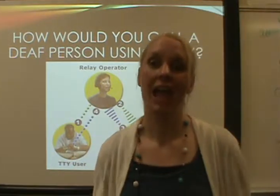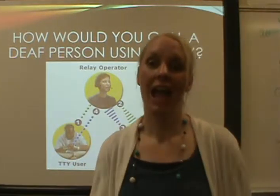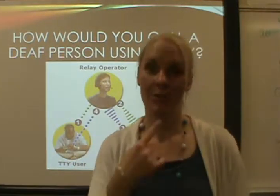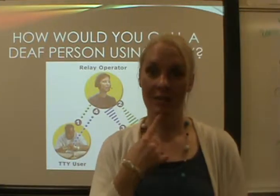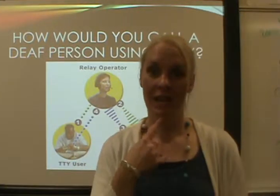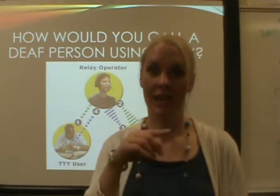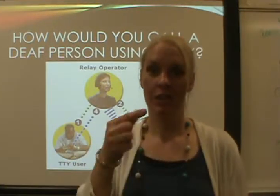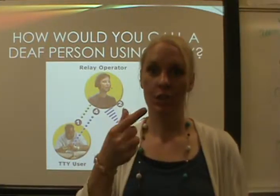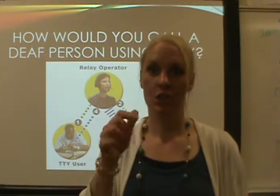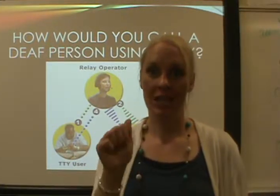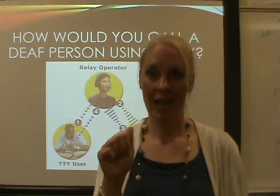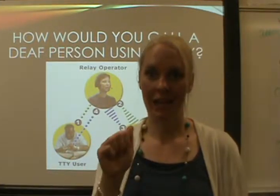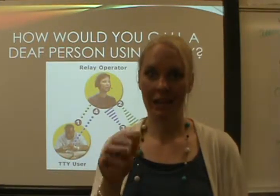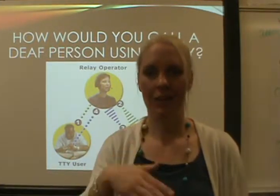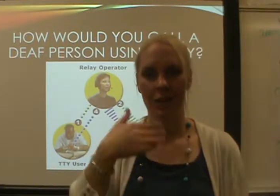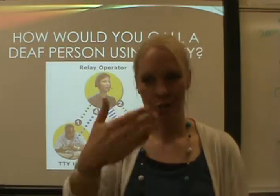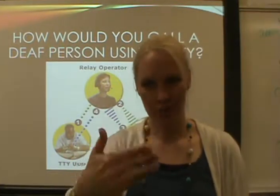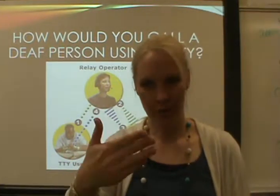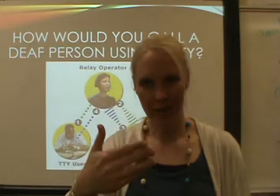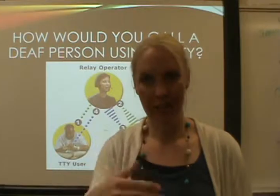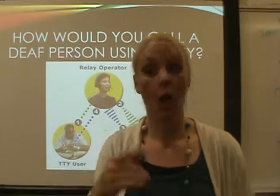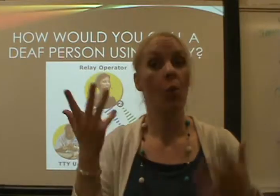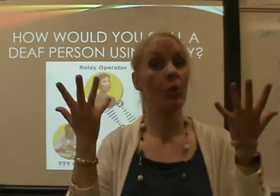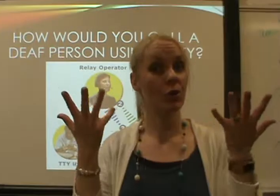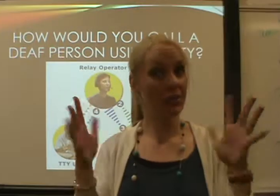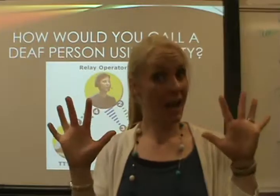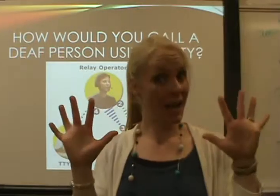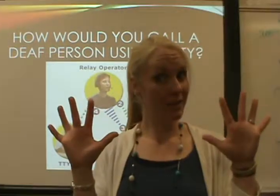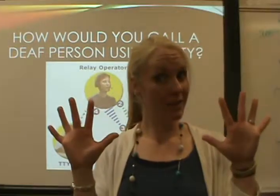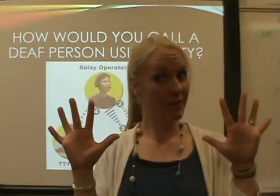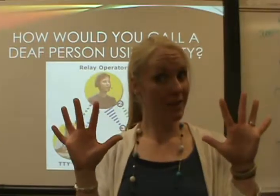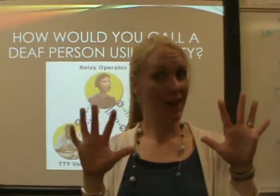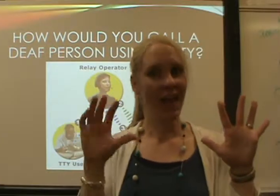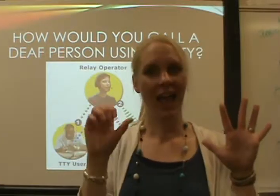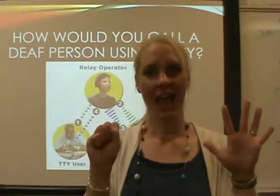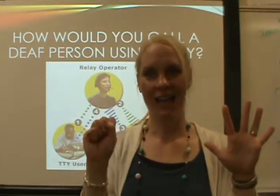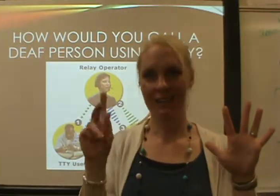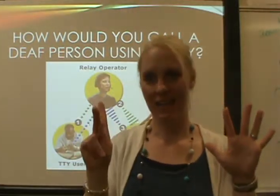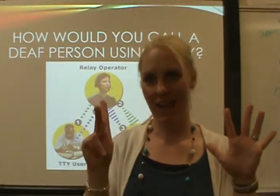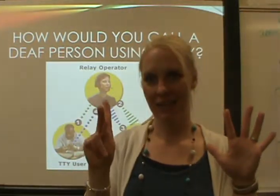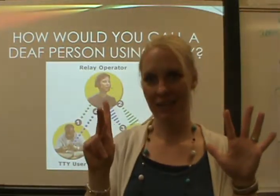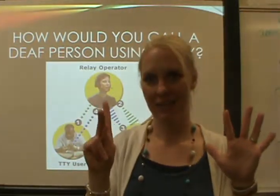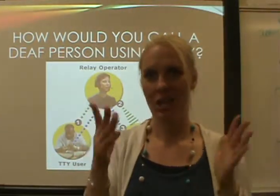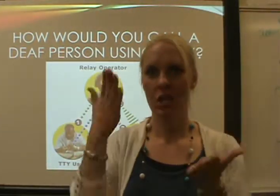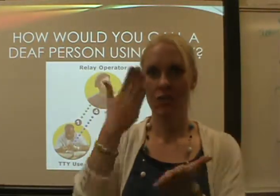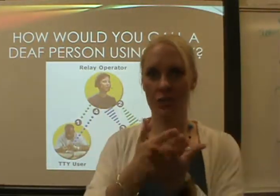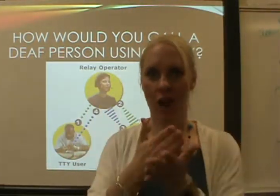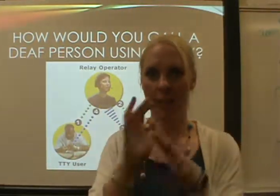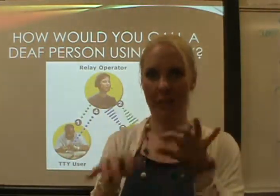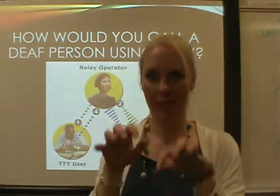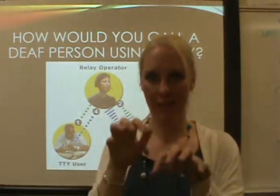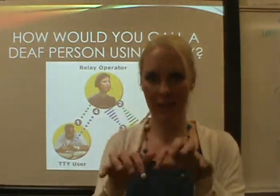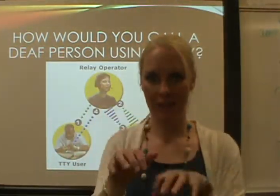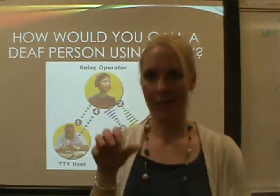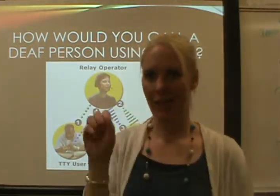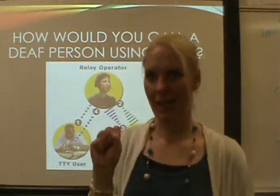And you say GA to go ahead. When you're done, SK. Stop keying.